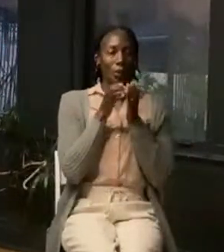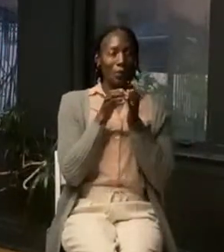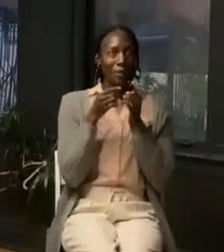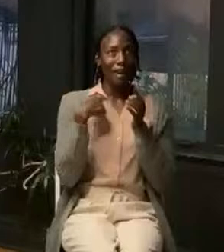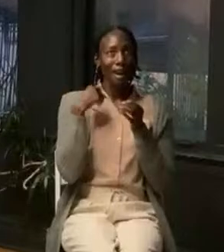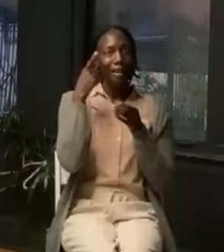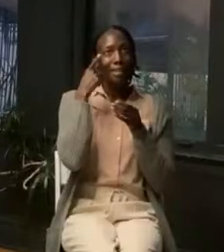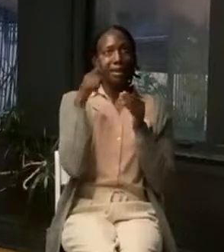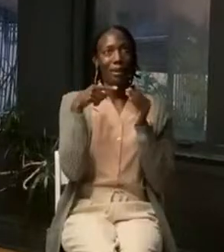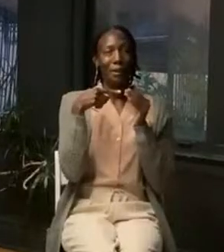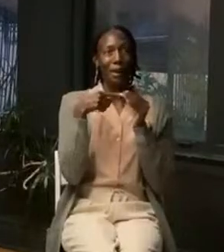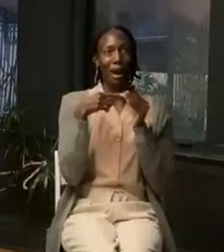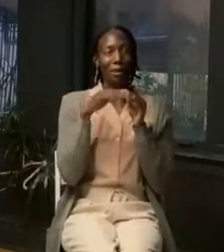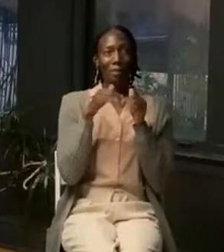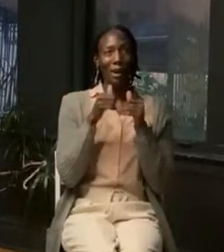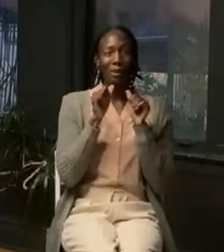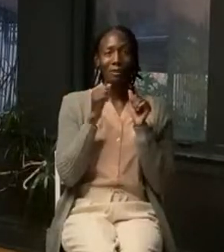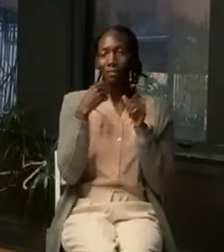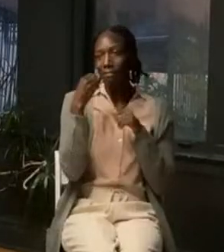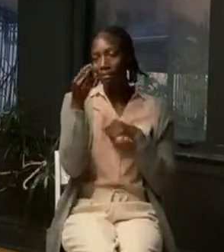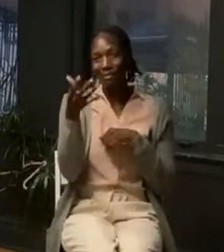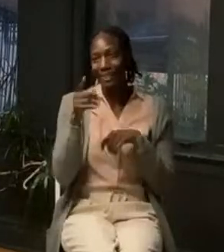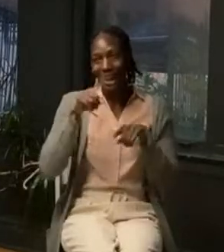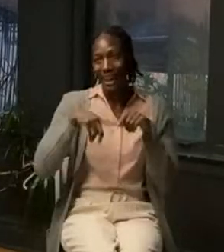week or weekend.